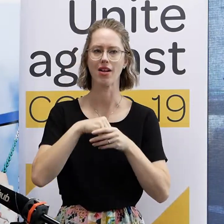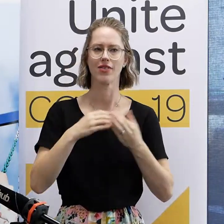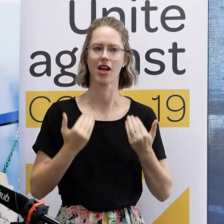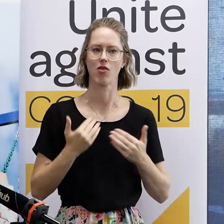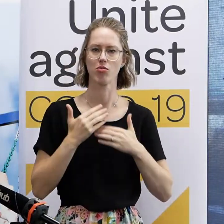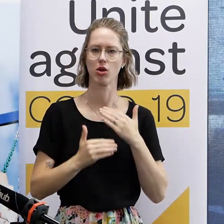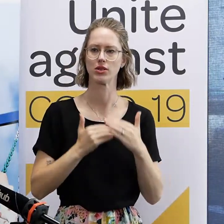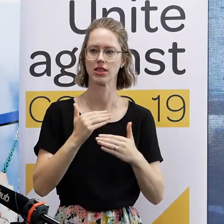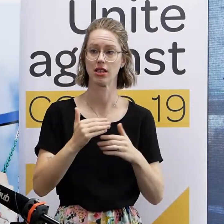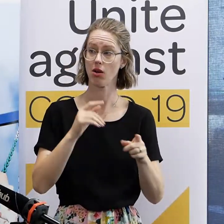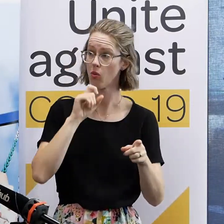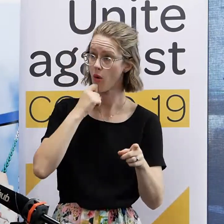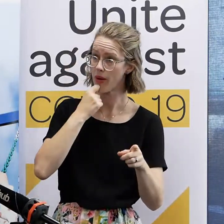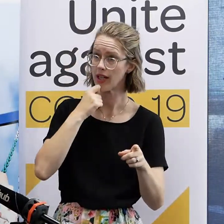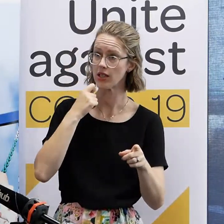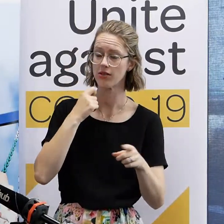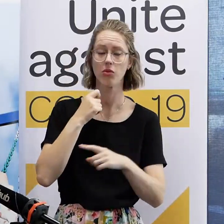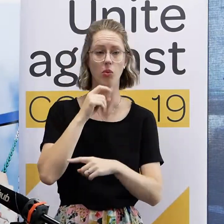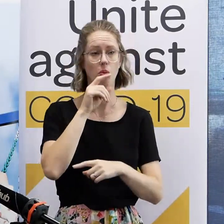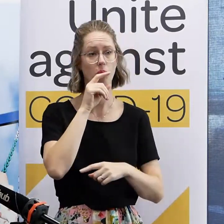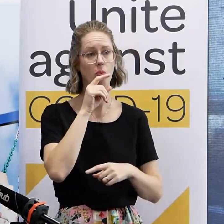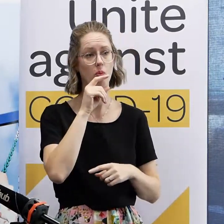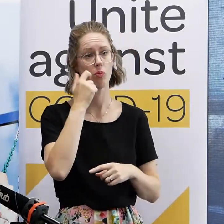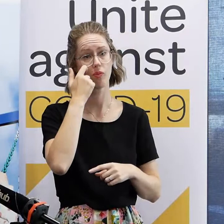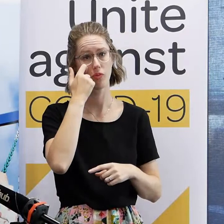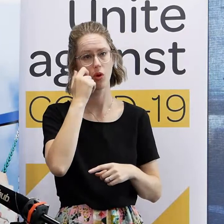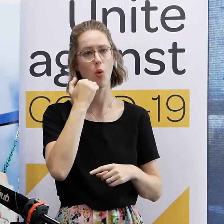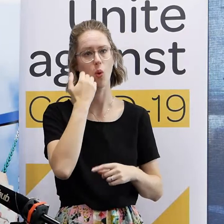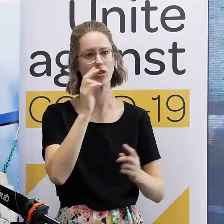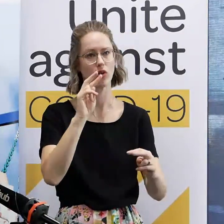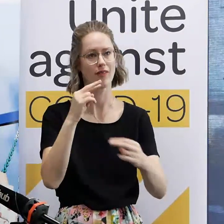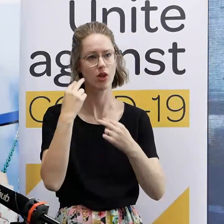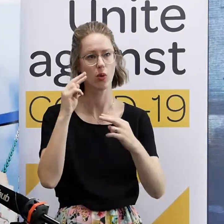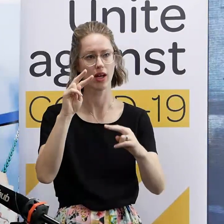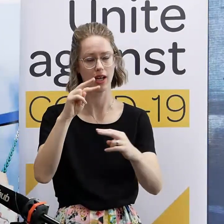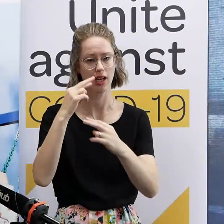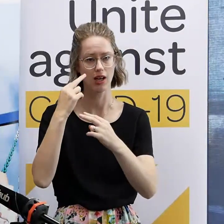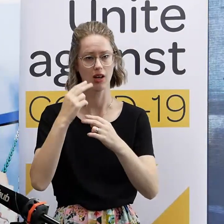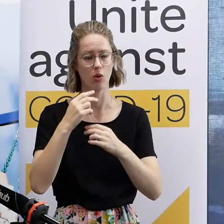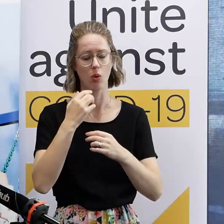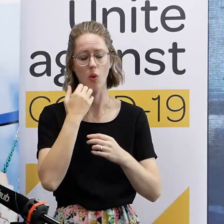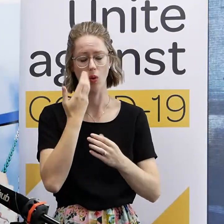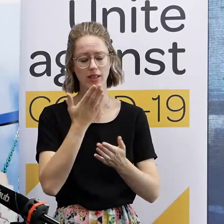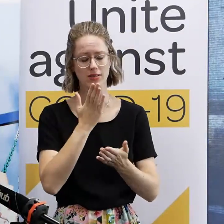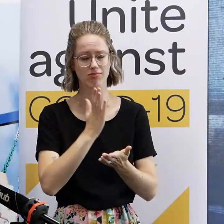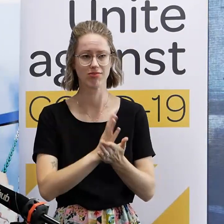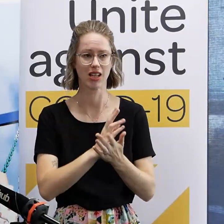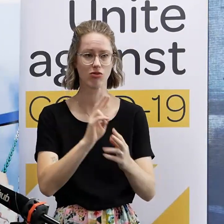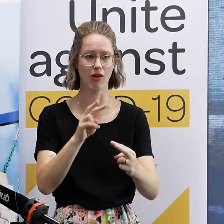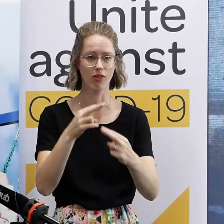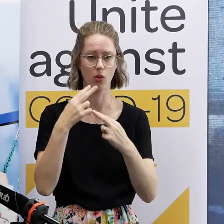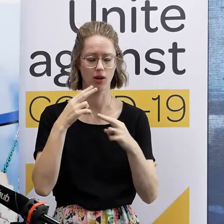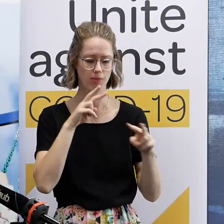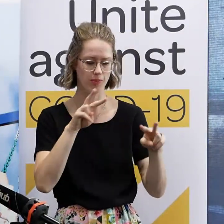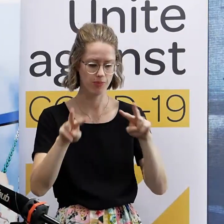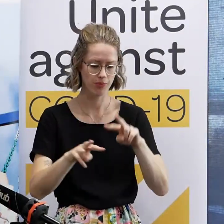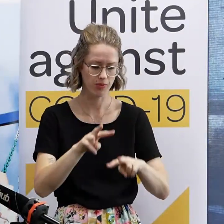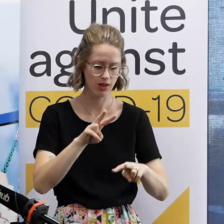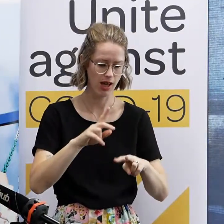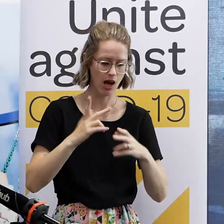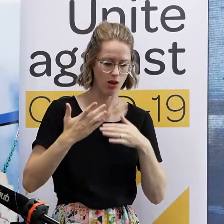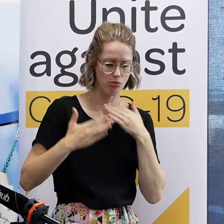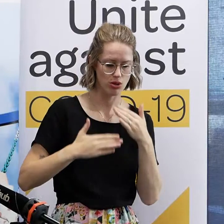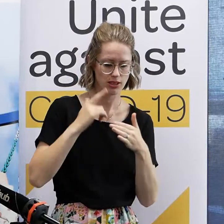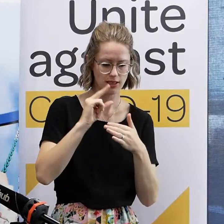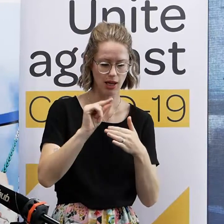process. Will it be part of your process? It's something we could, we're always reviewing the process. We really always are. We're looking at the ways of what can make the process